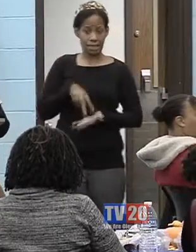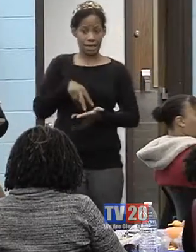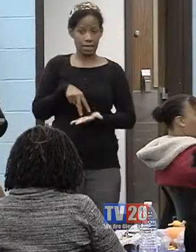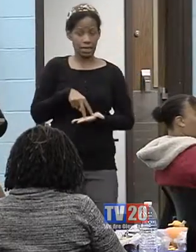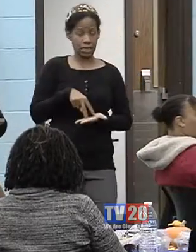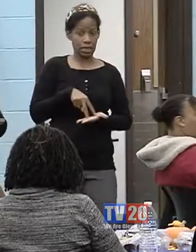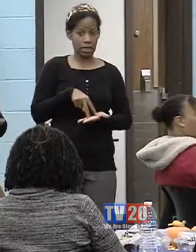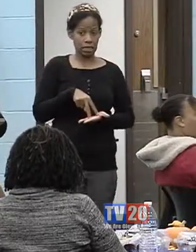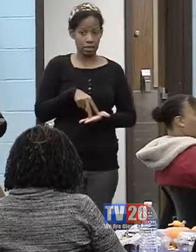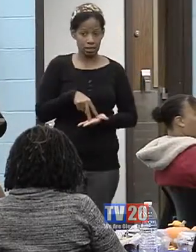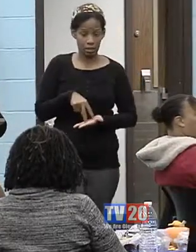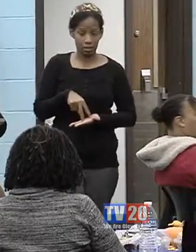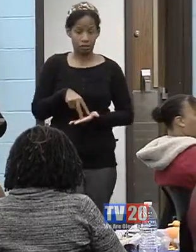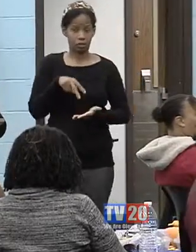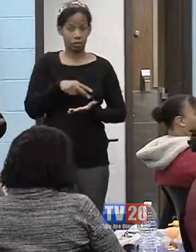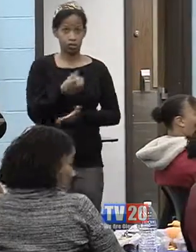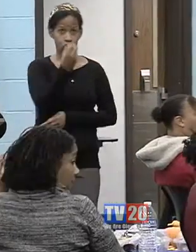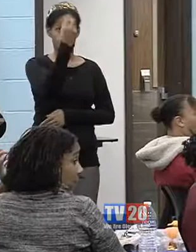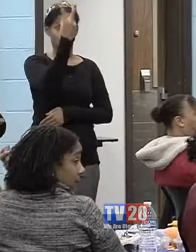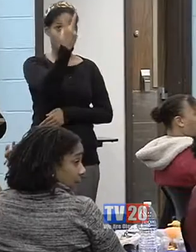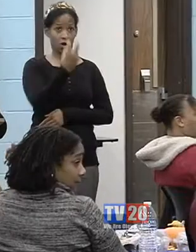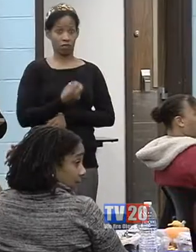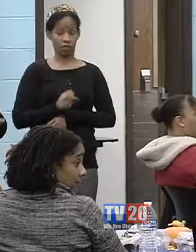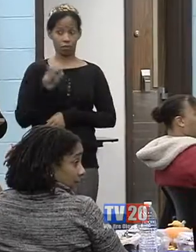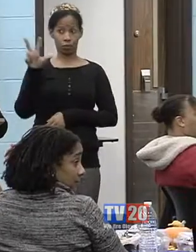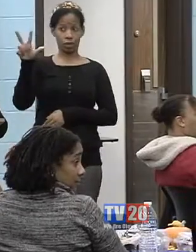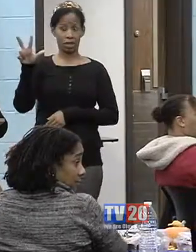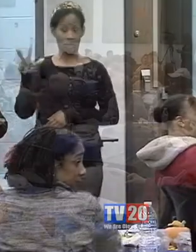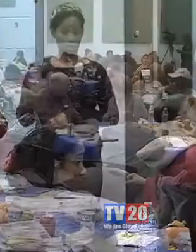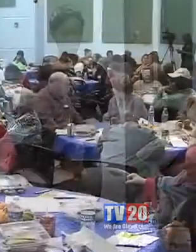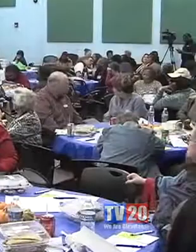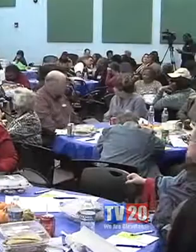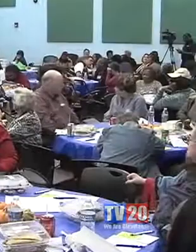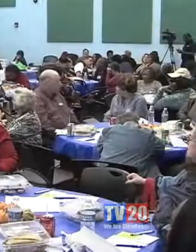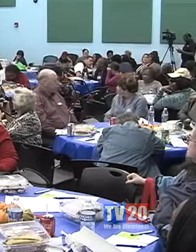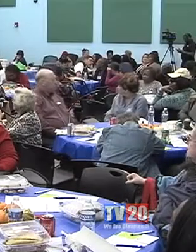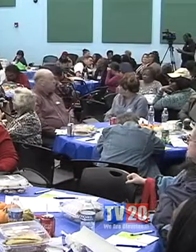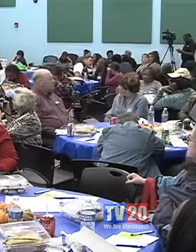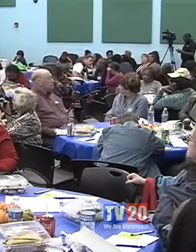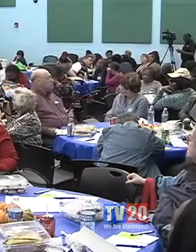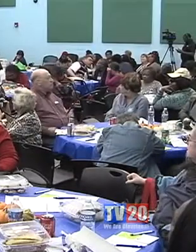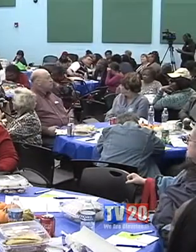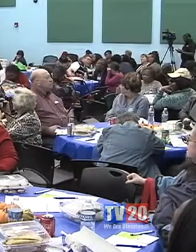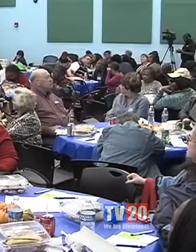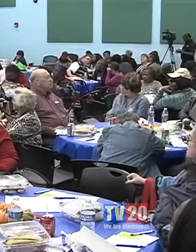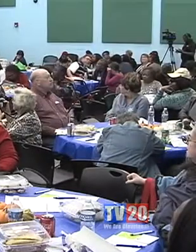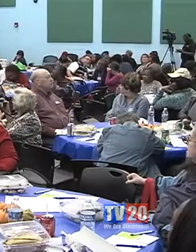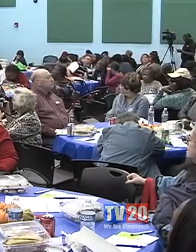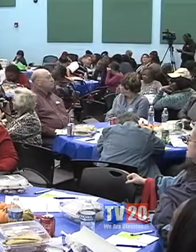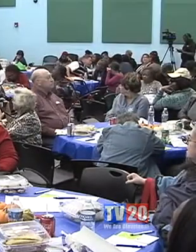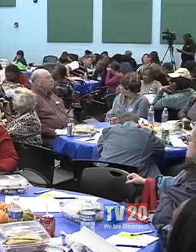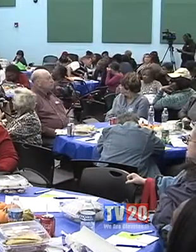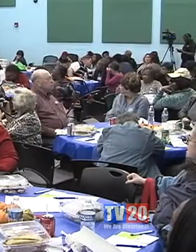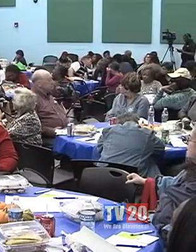telling people directions, like 12 o'clock, 3 o'clock, am I using my right